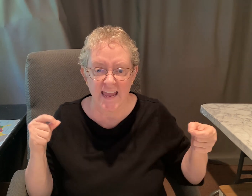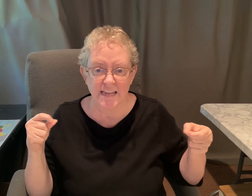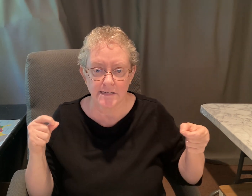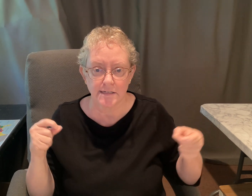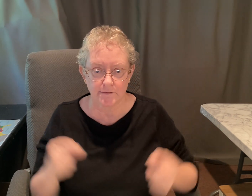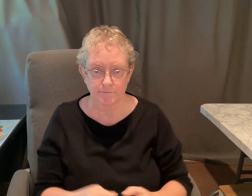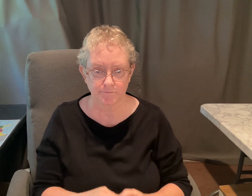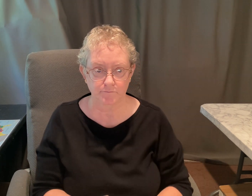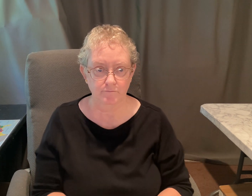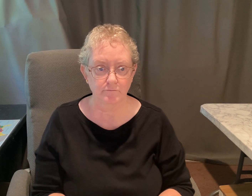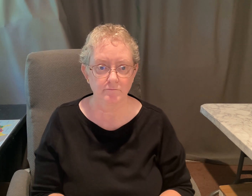band.